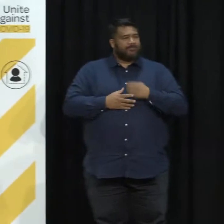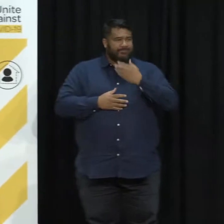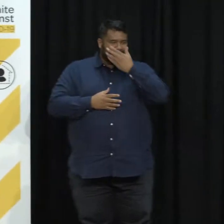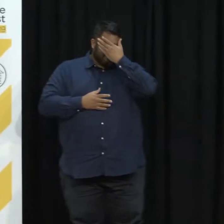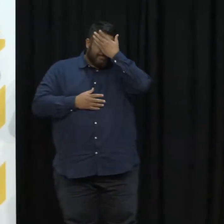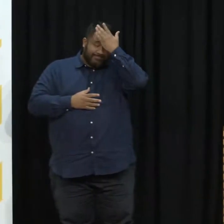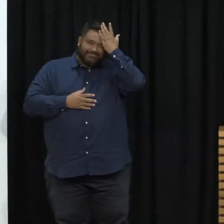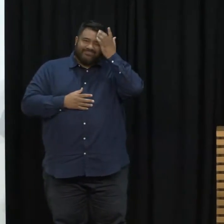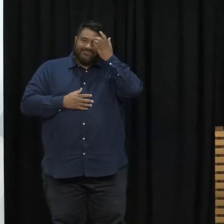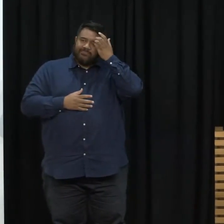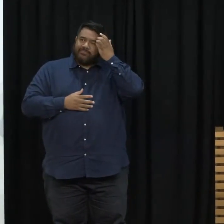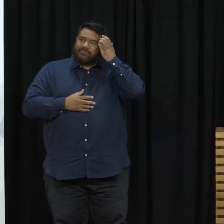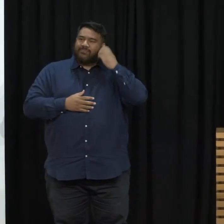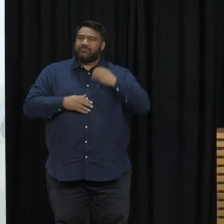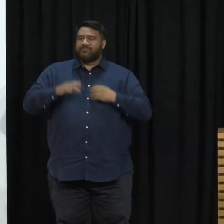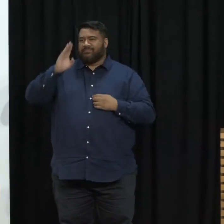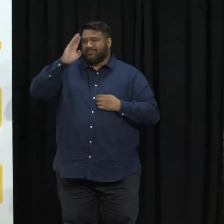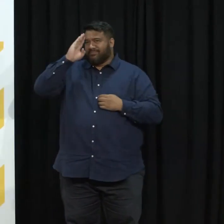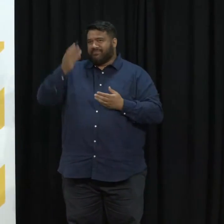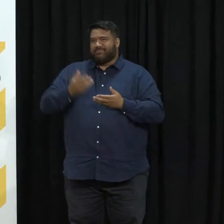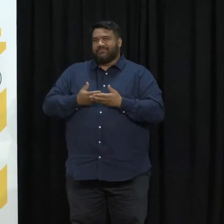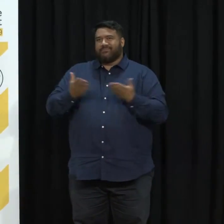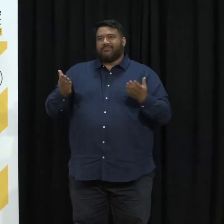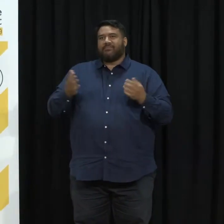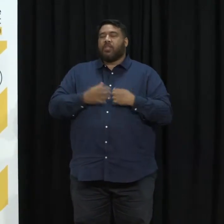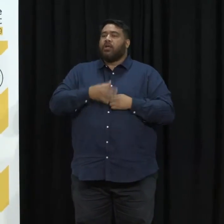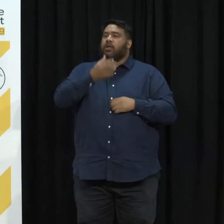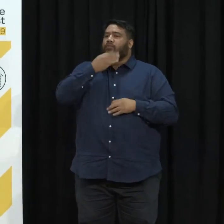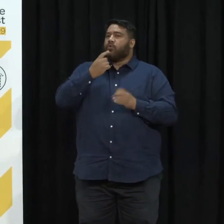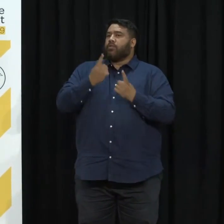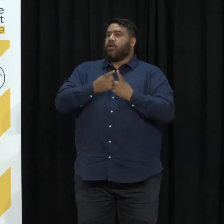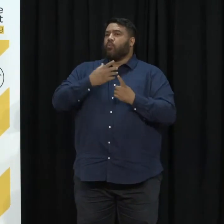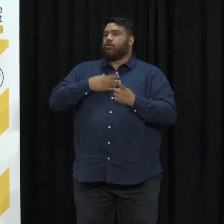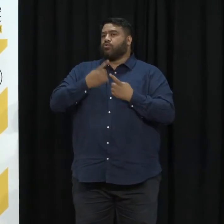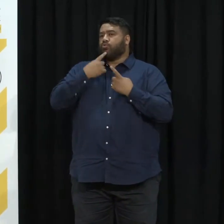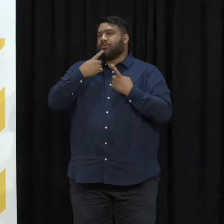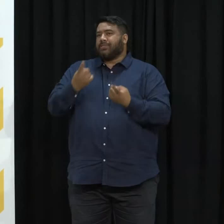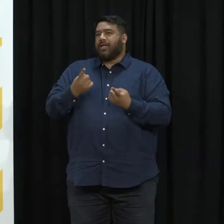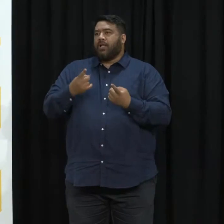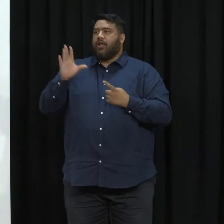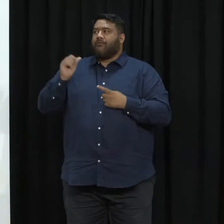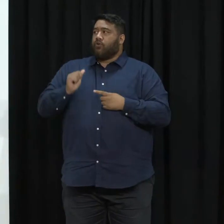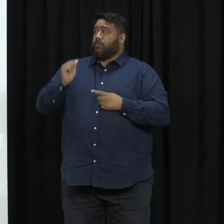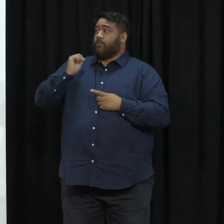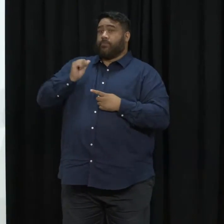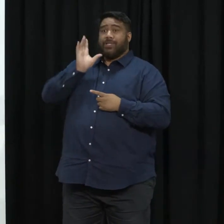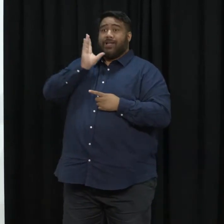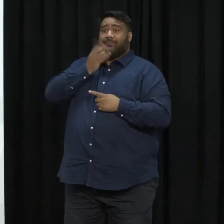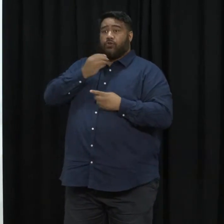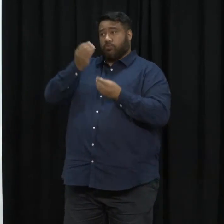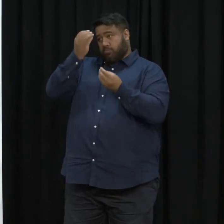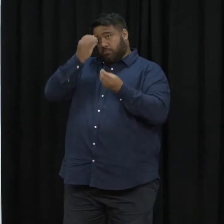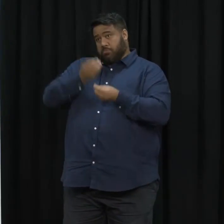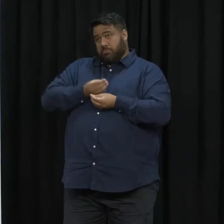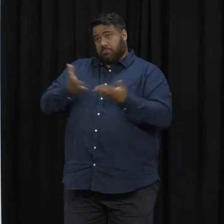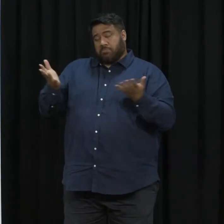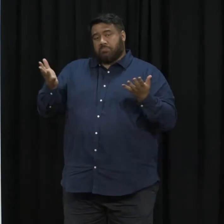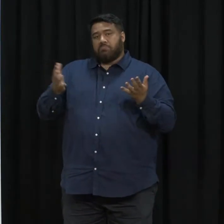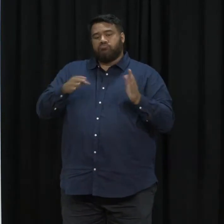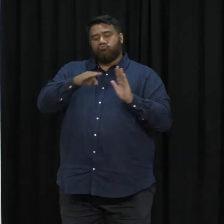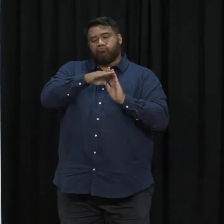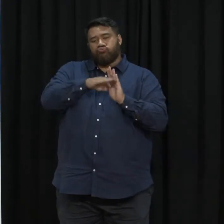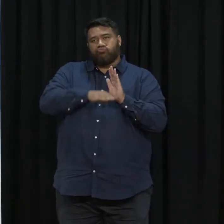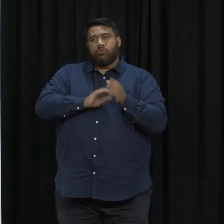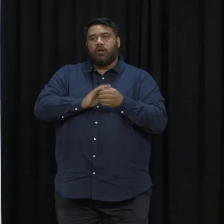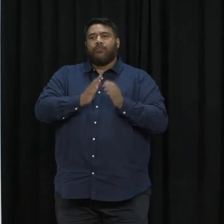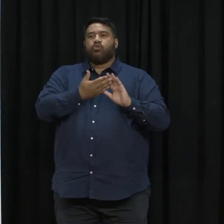ora koutou katoa. So just a few highlights from the media release that went out earlier this afternoon around our